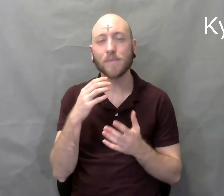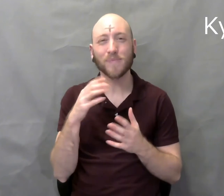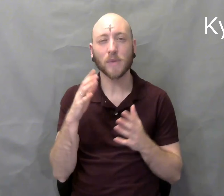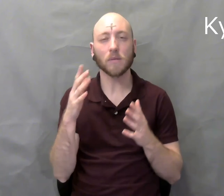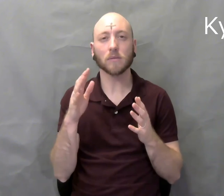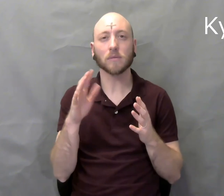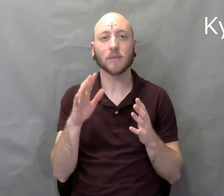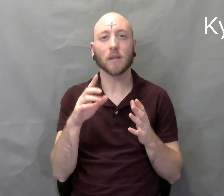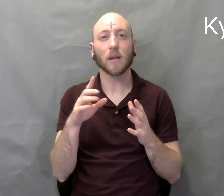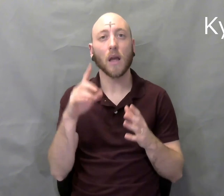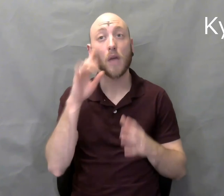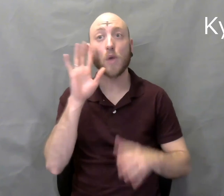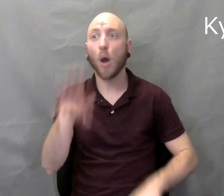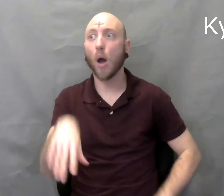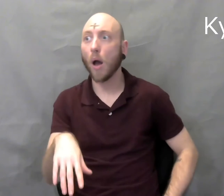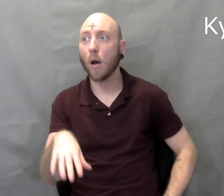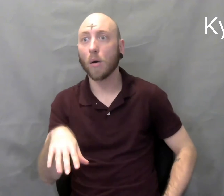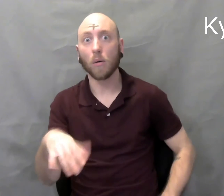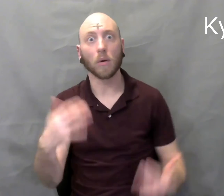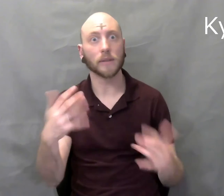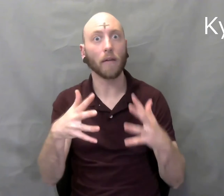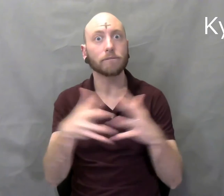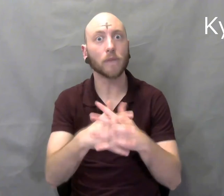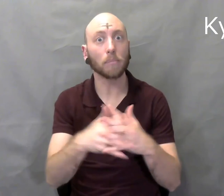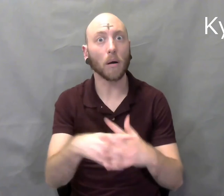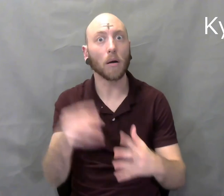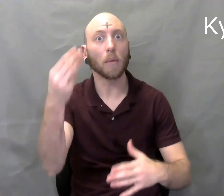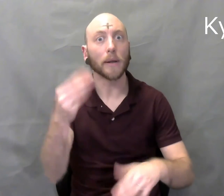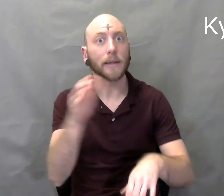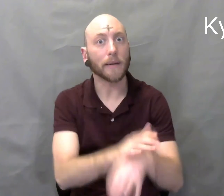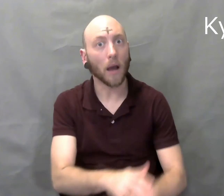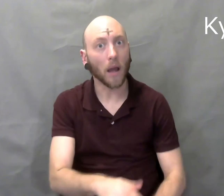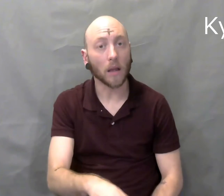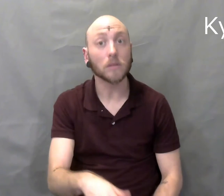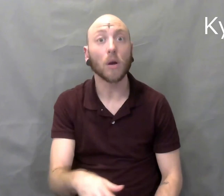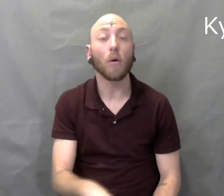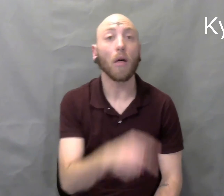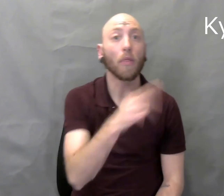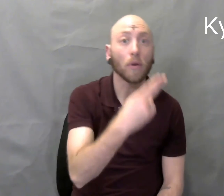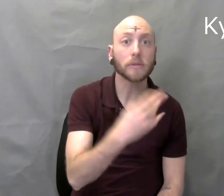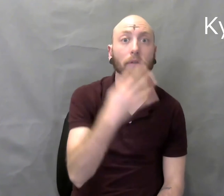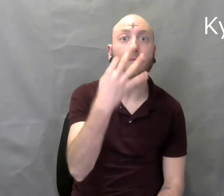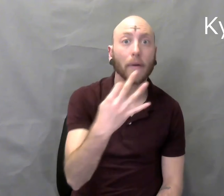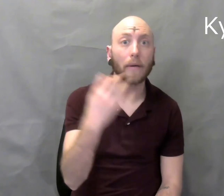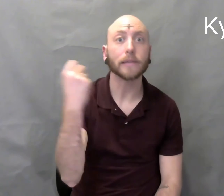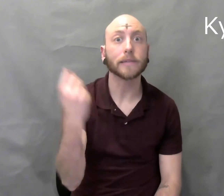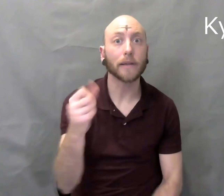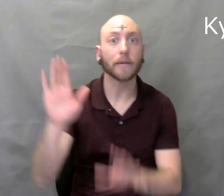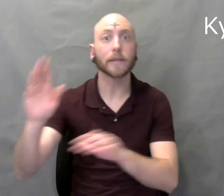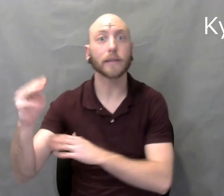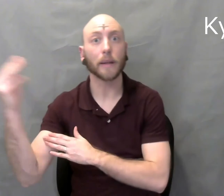also made sense because there was Monday Night Football too. So it'd be Thursday, Friday, Saturday, Sunday, Monday. But